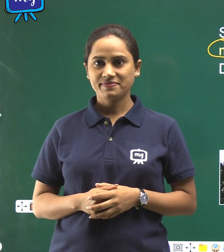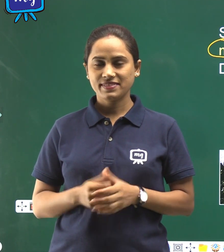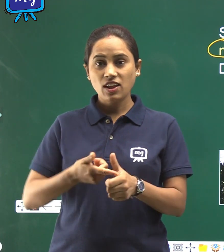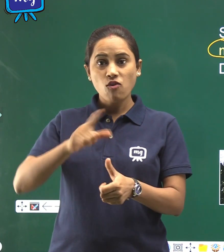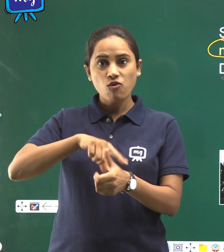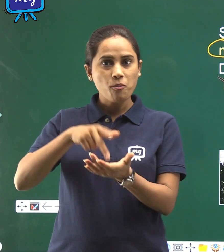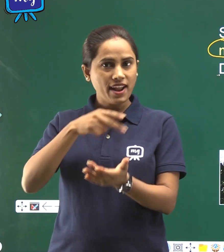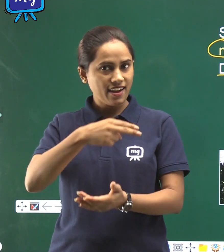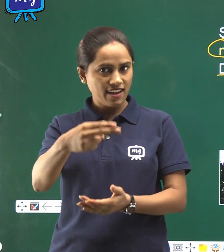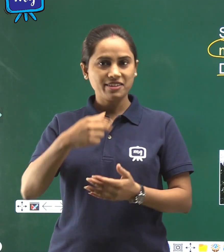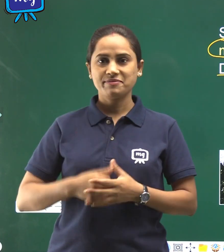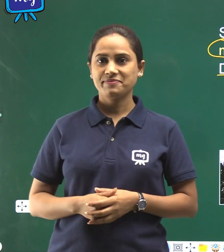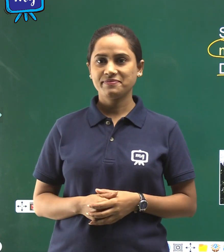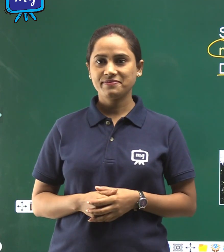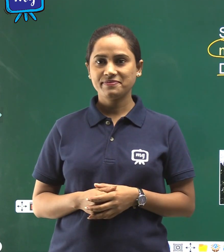From Dhaka.